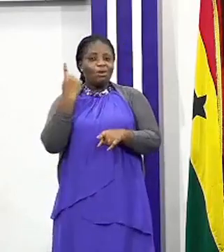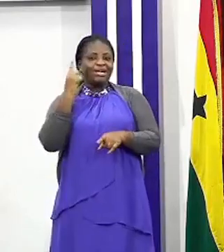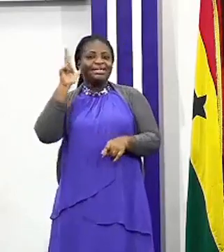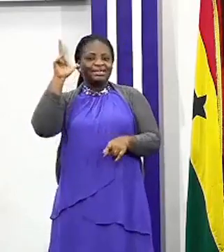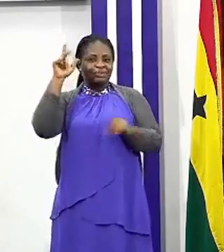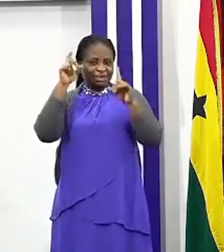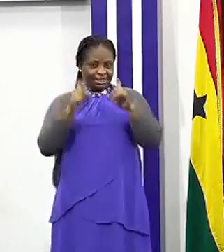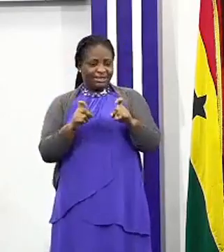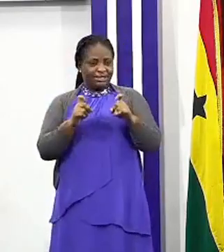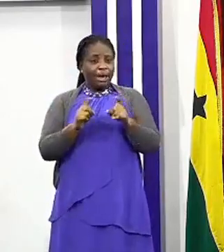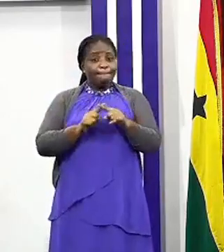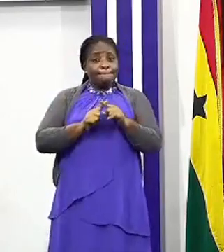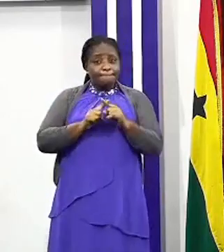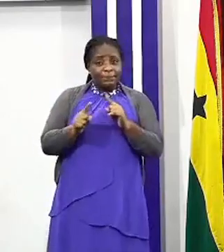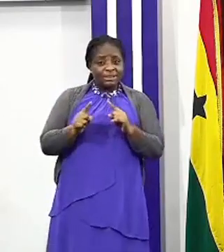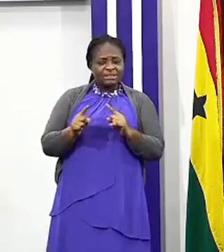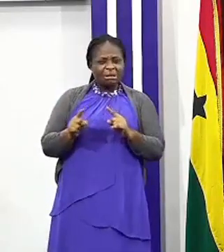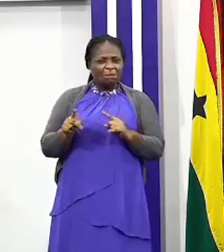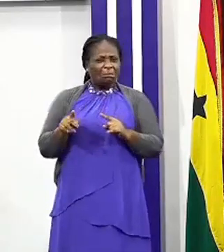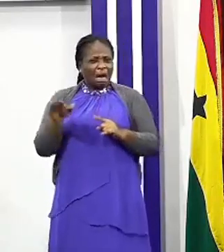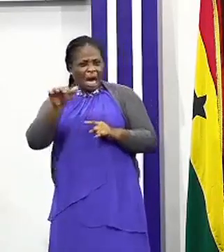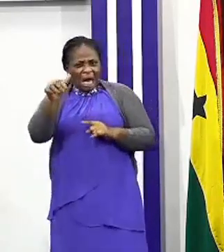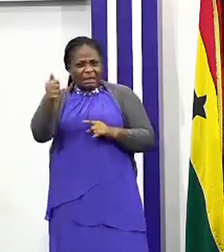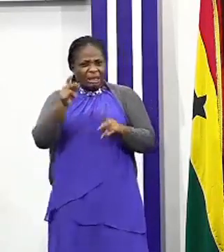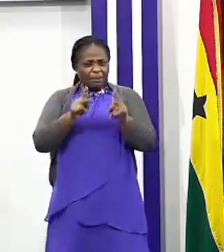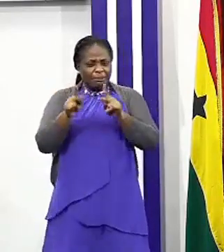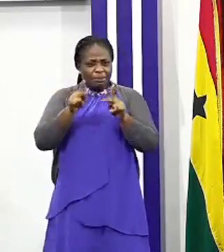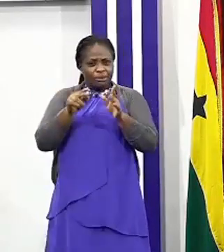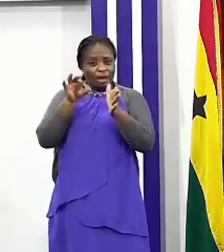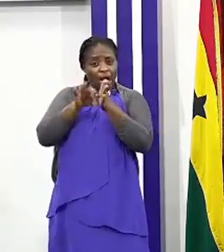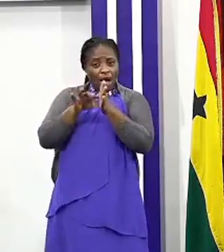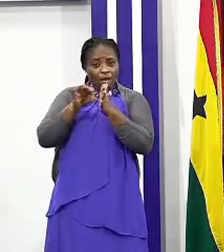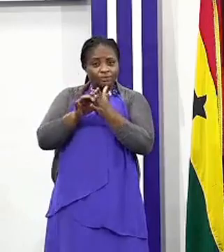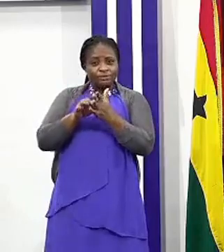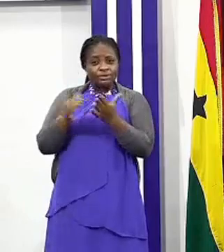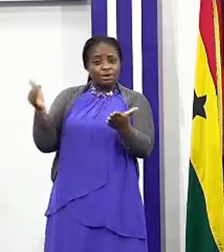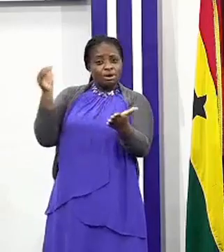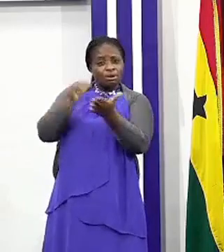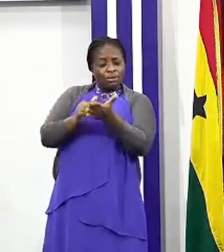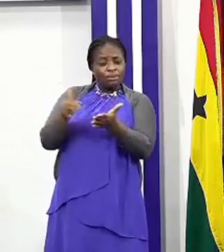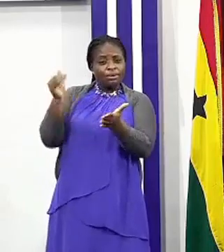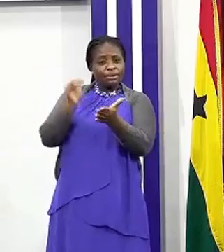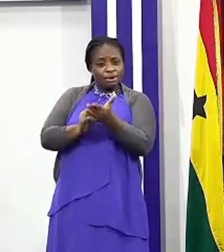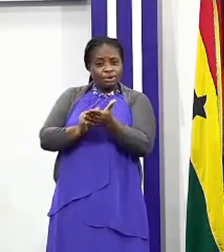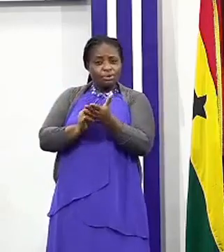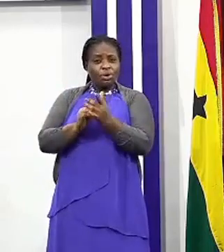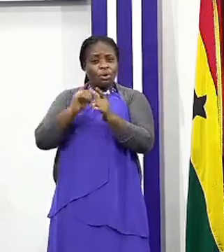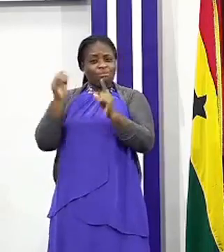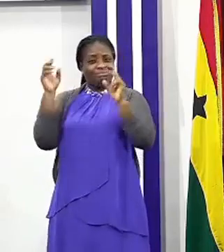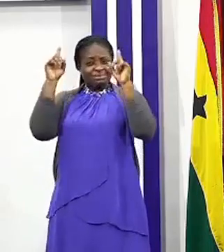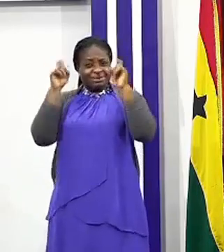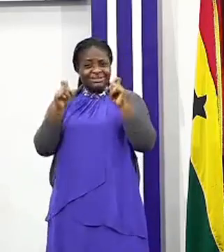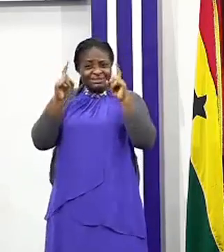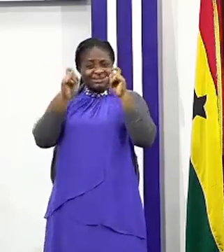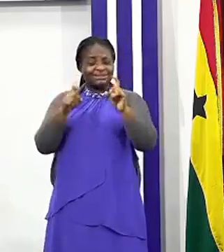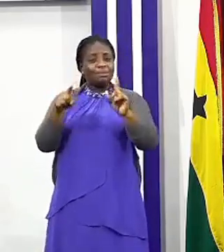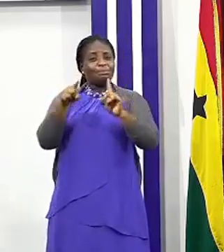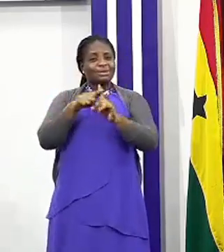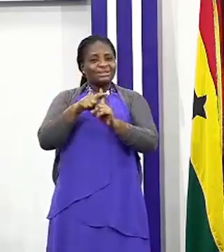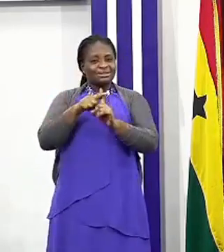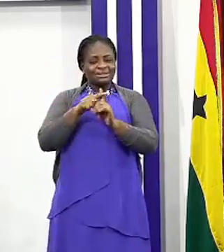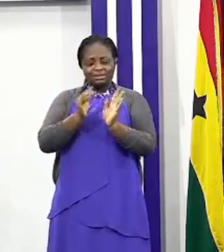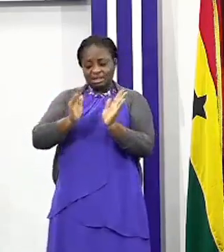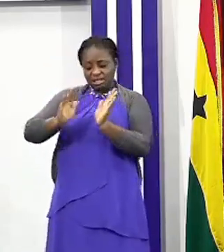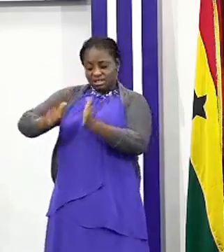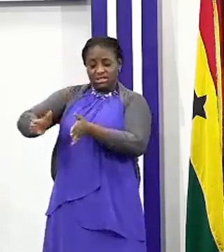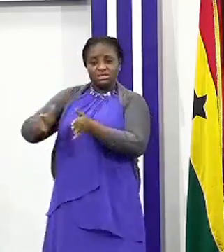results. But those counts for the repeats, for the retests of people who are positive, is in